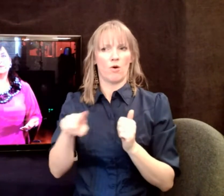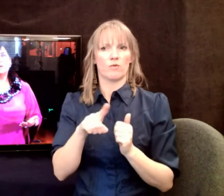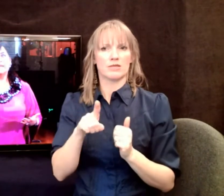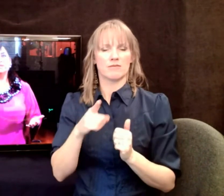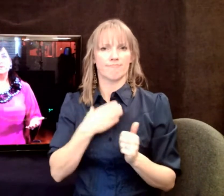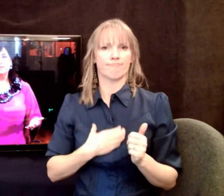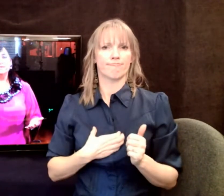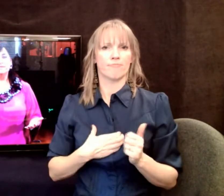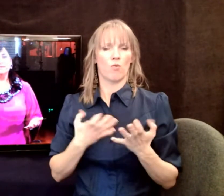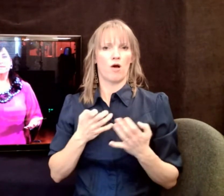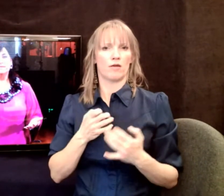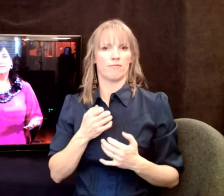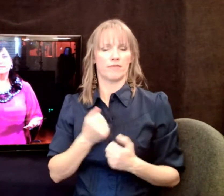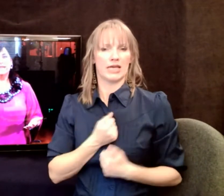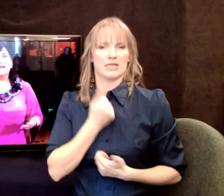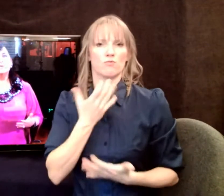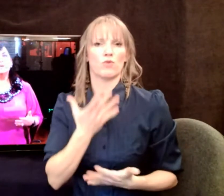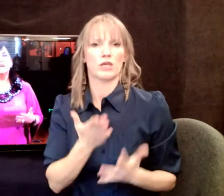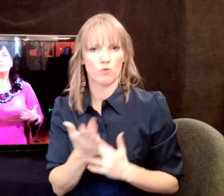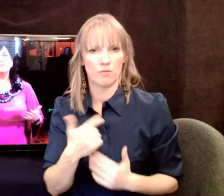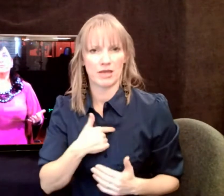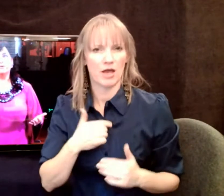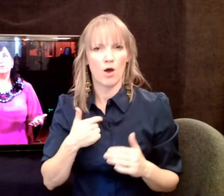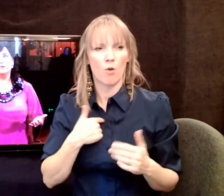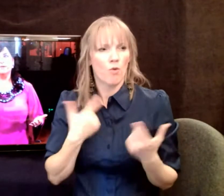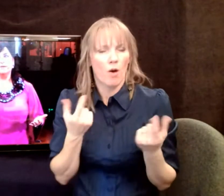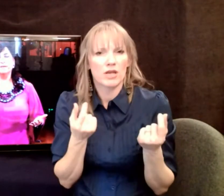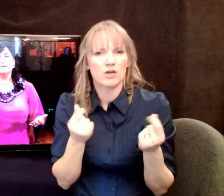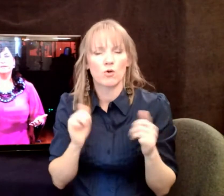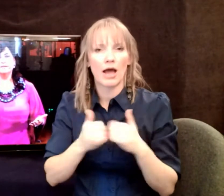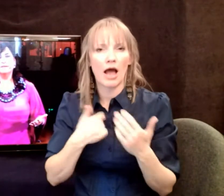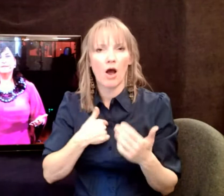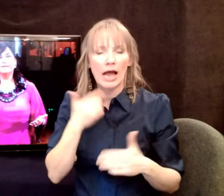What would I do? How would I move forward?